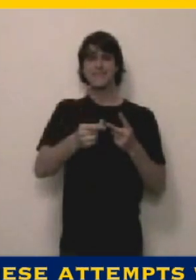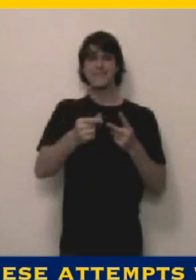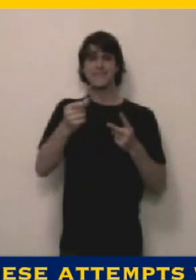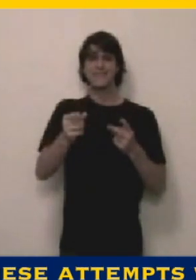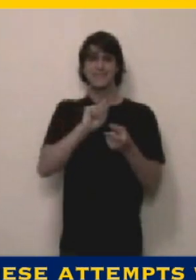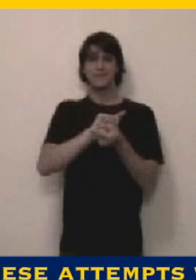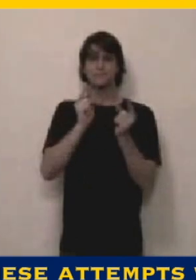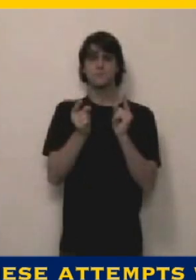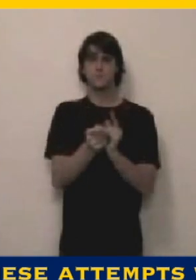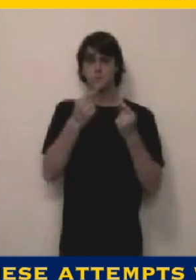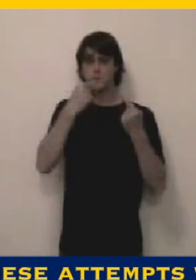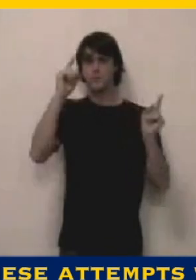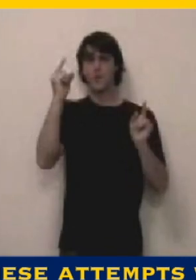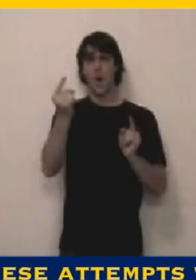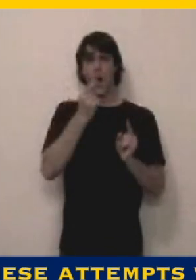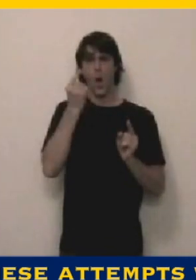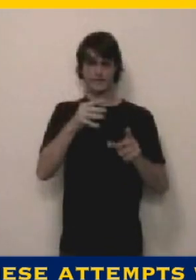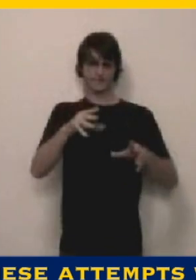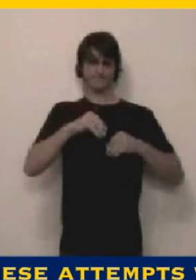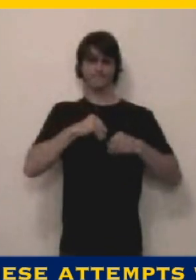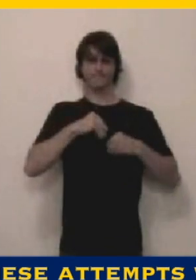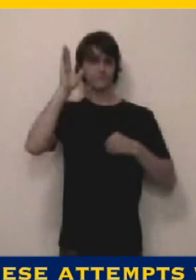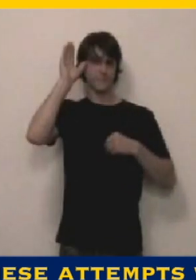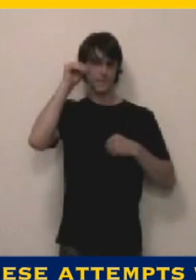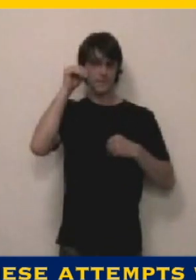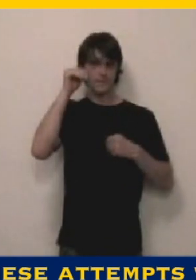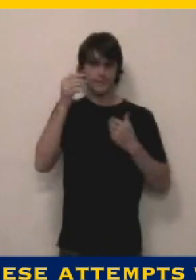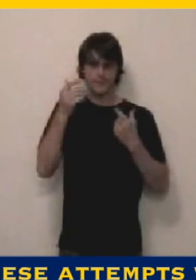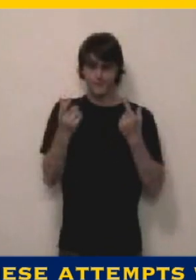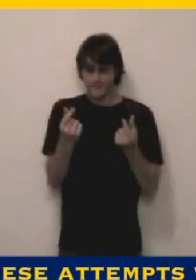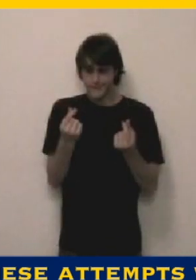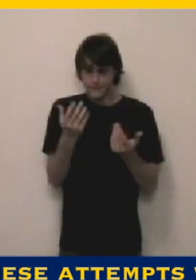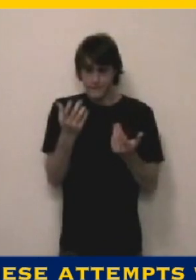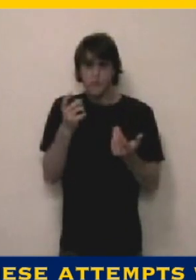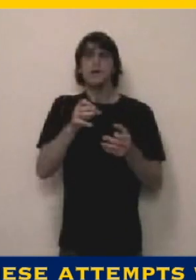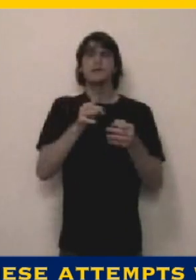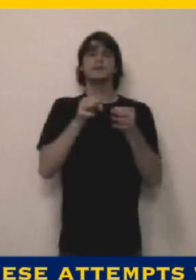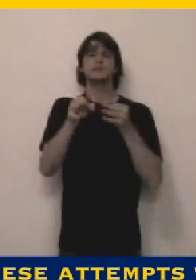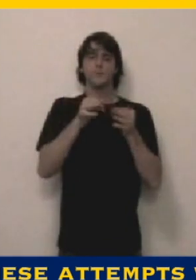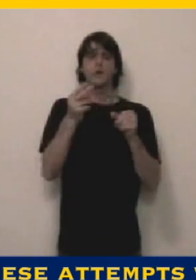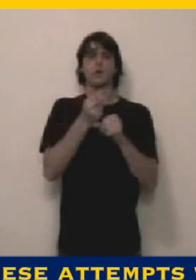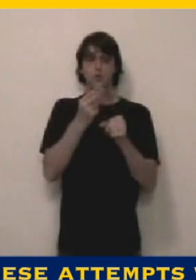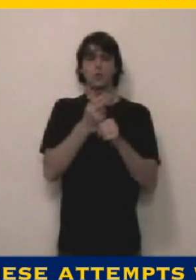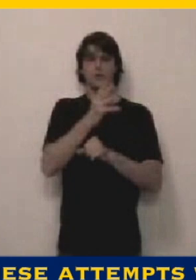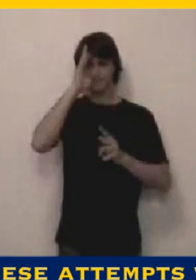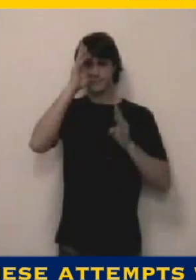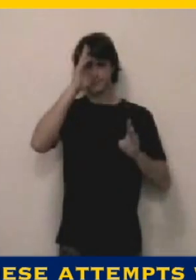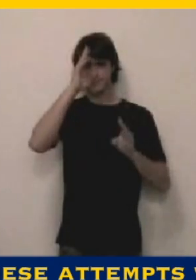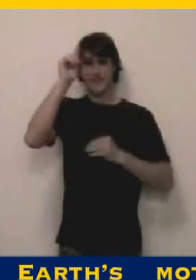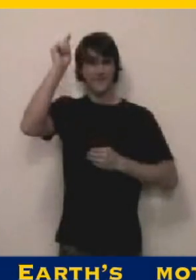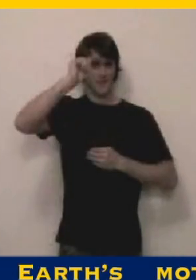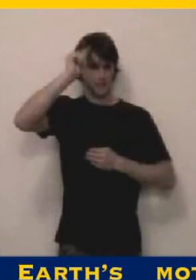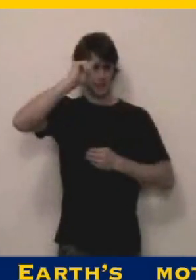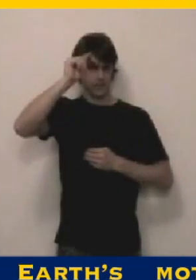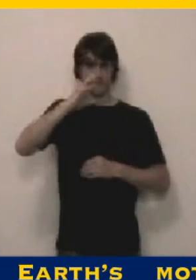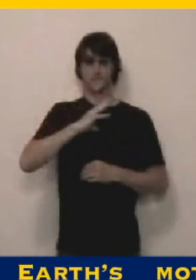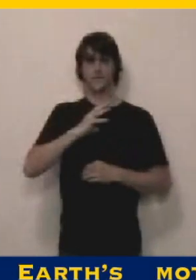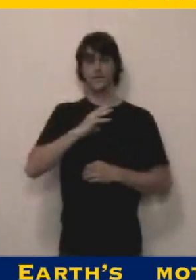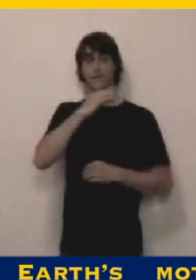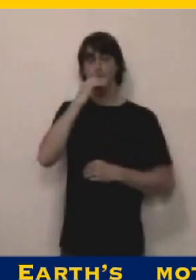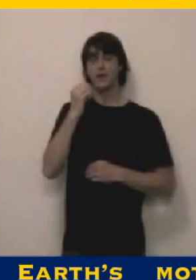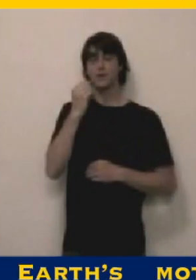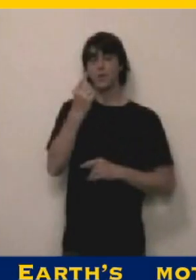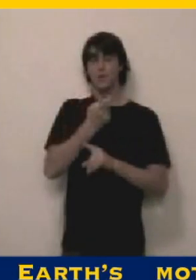most successful of these attempts was made by a man named Hendrik Lorentz, who hypothesized that perhaps the arms of the measuring instruments were shrinking